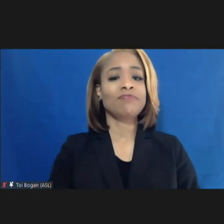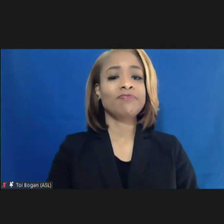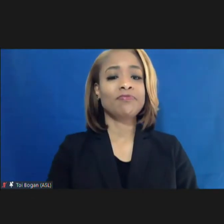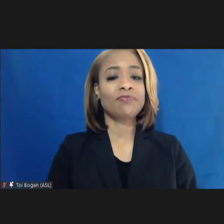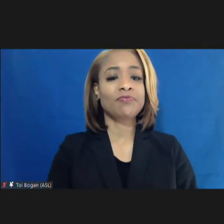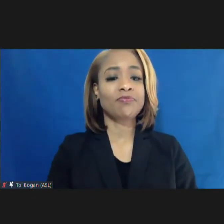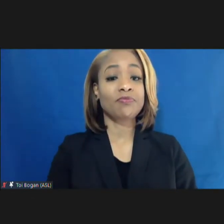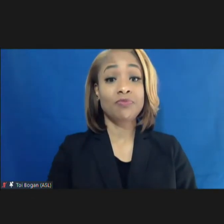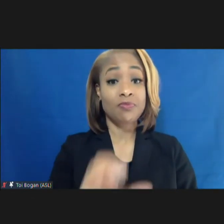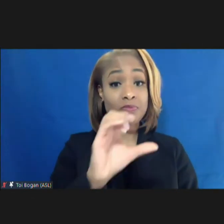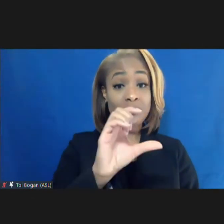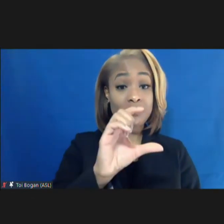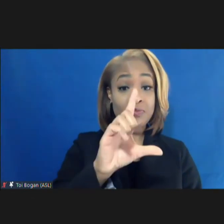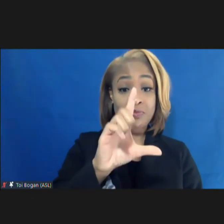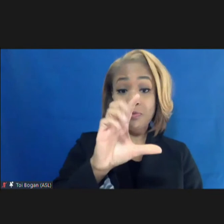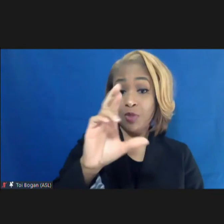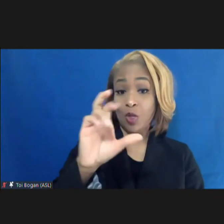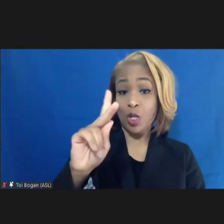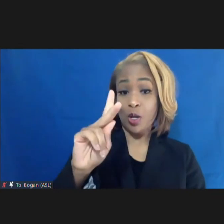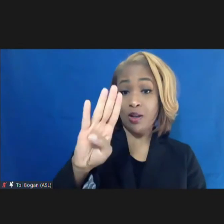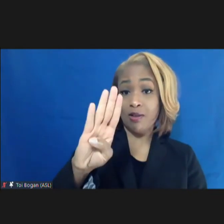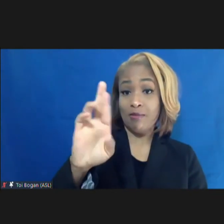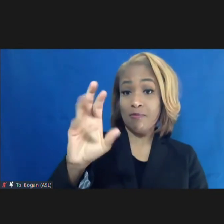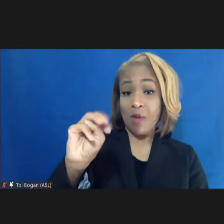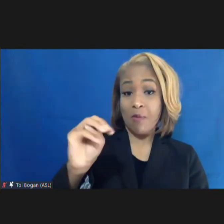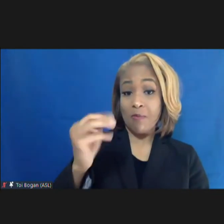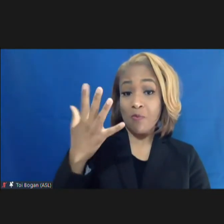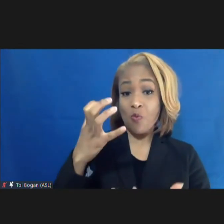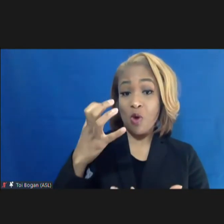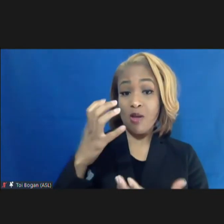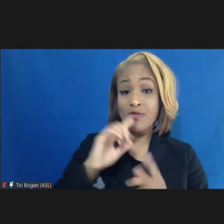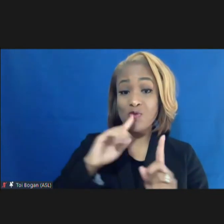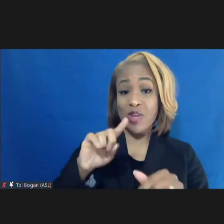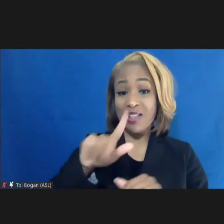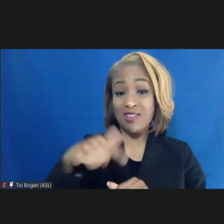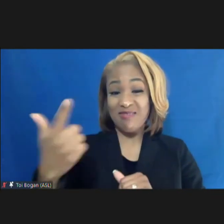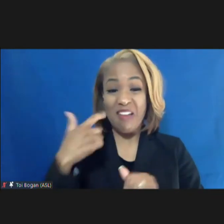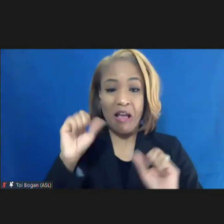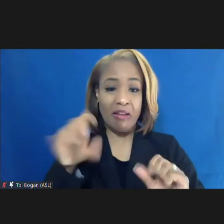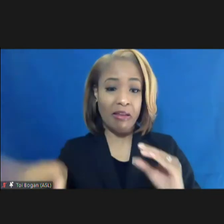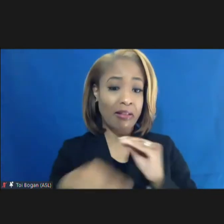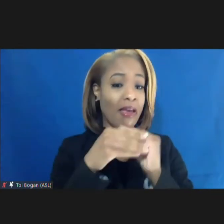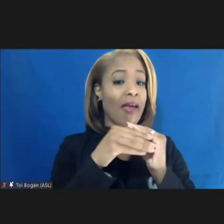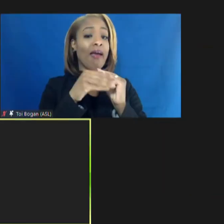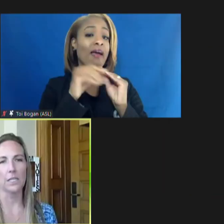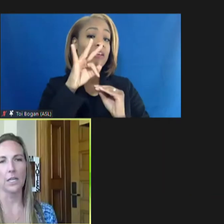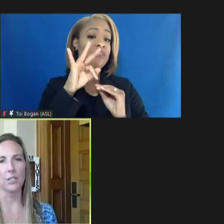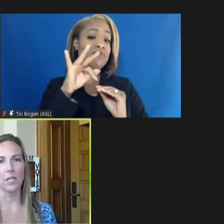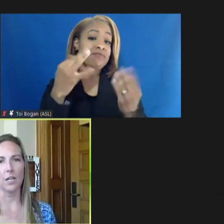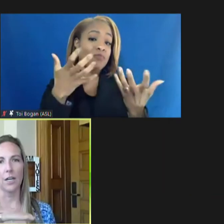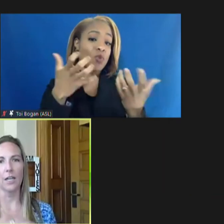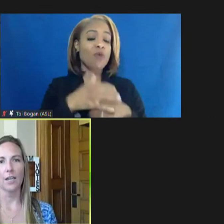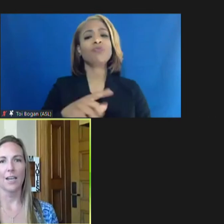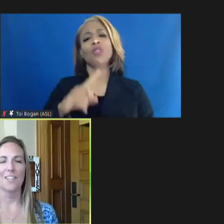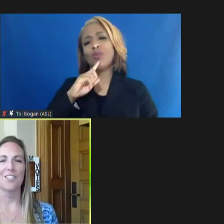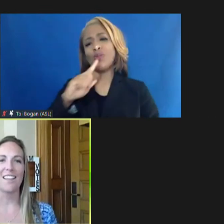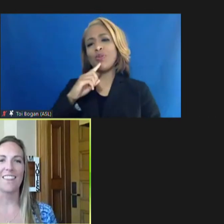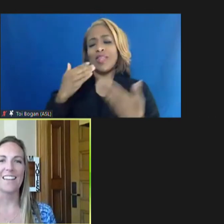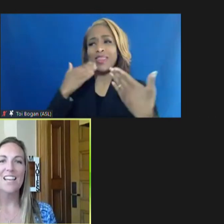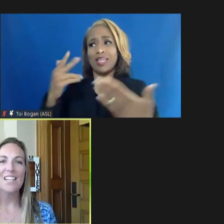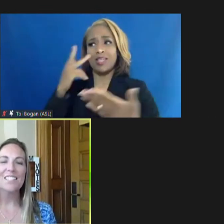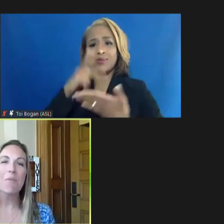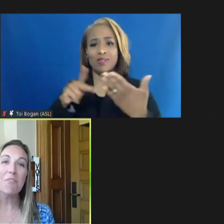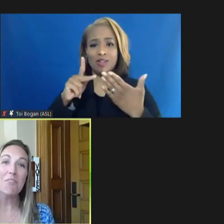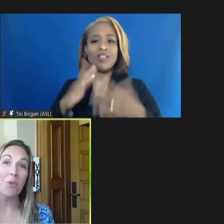Clerk Byram, would you like to answer that? And I could supplement if you'd like. Sure. Thank you, Madam Secretary. Hi,